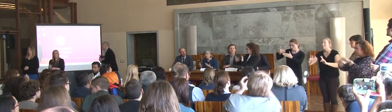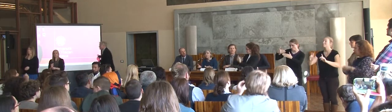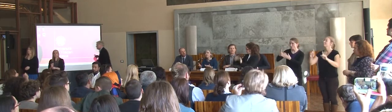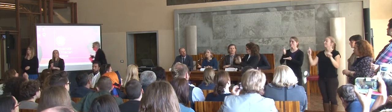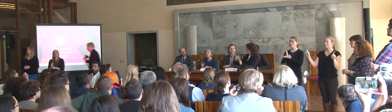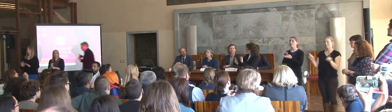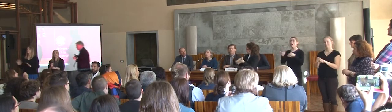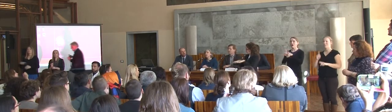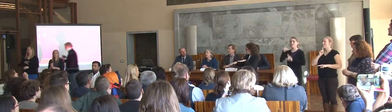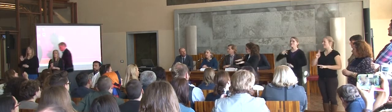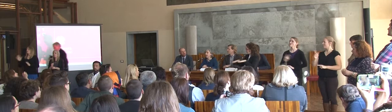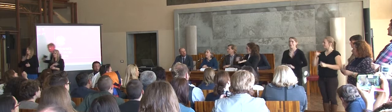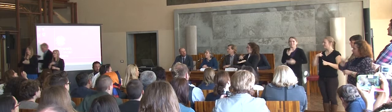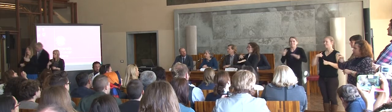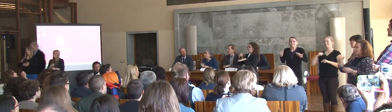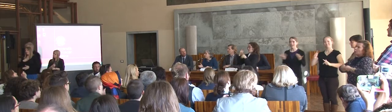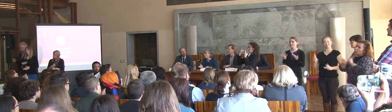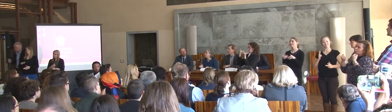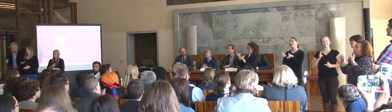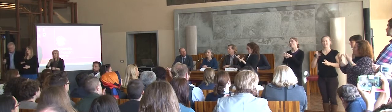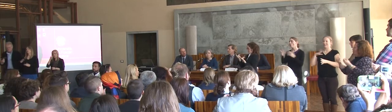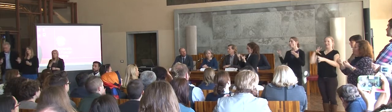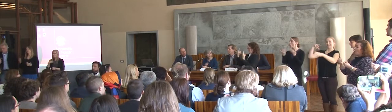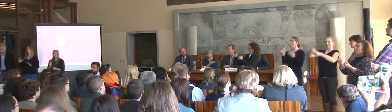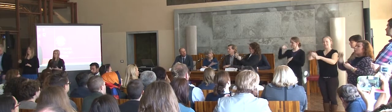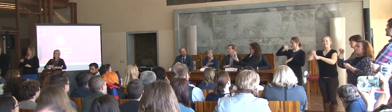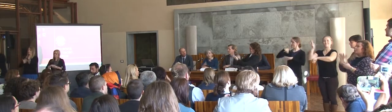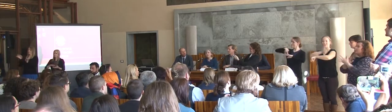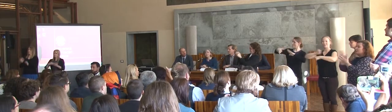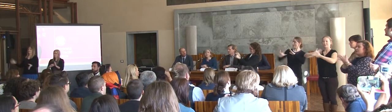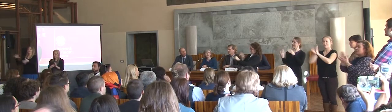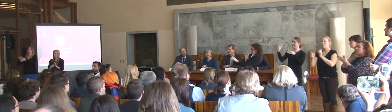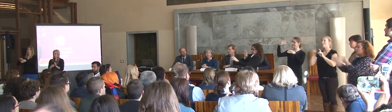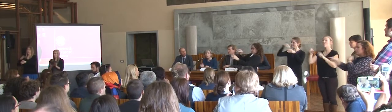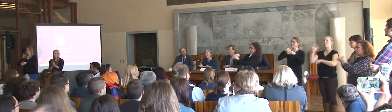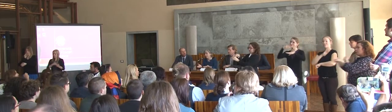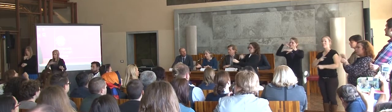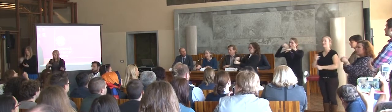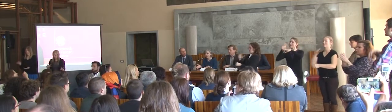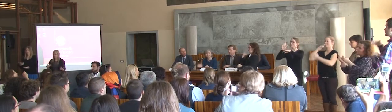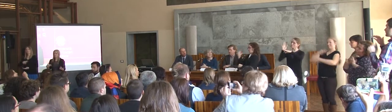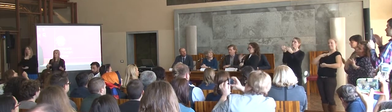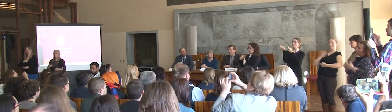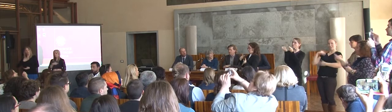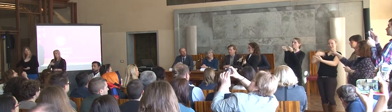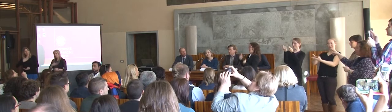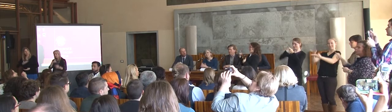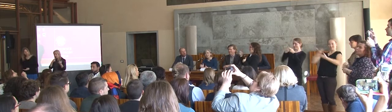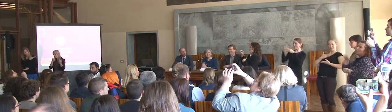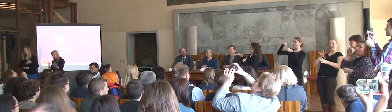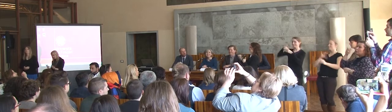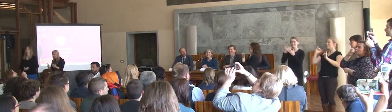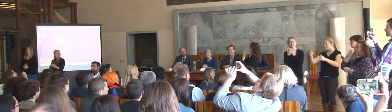are really proud to have been involved in this project by Thomas, who we thank